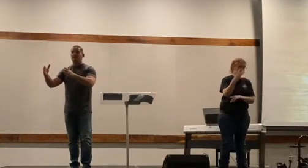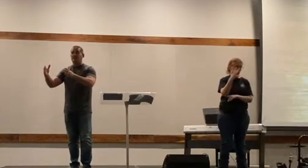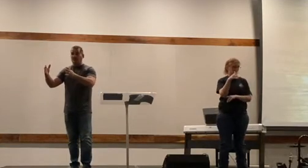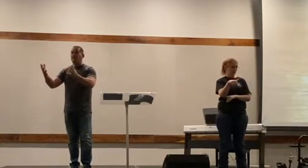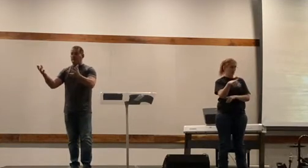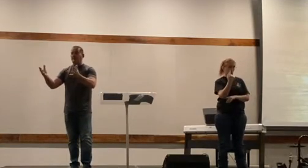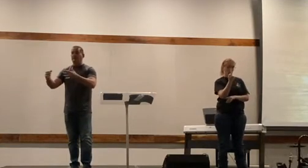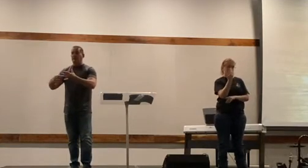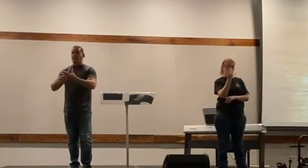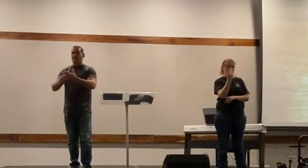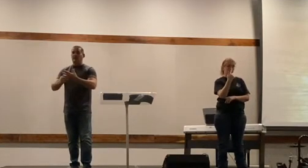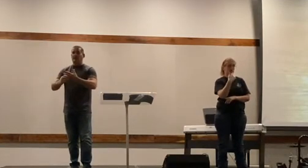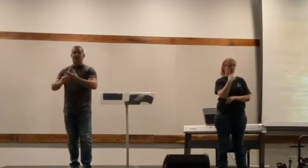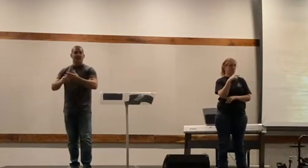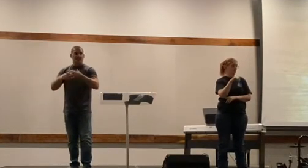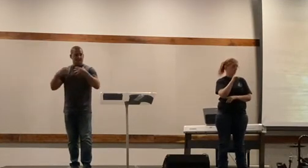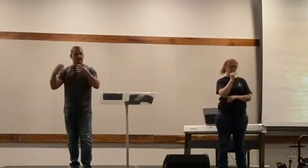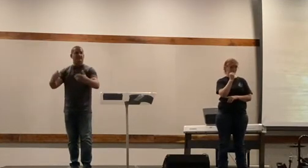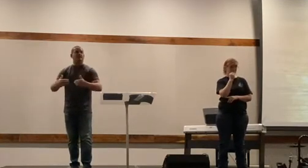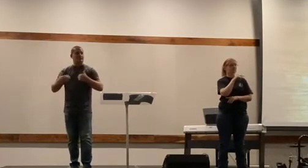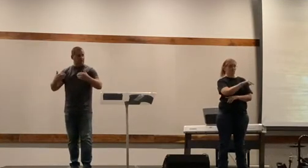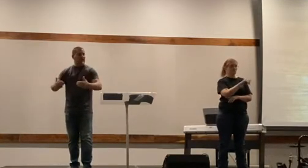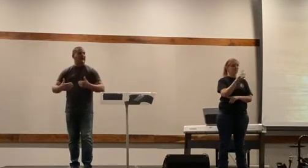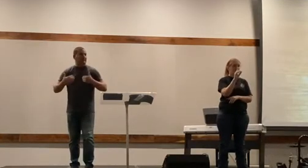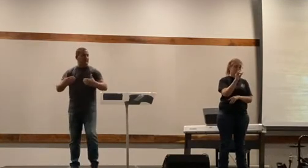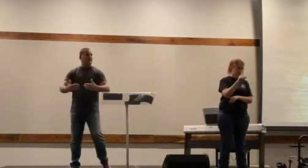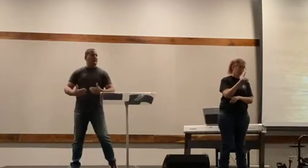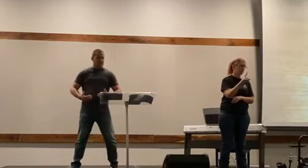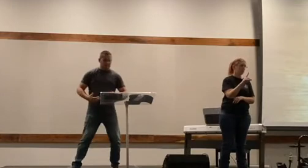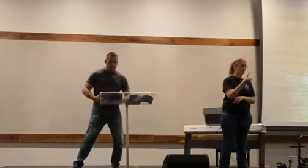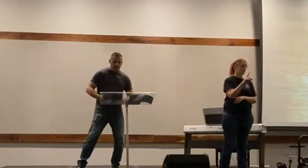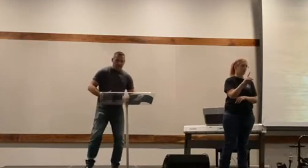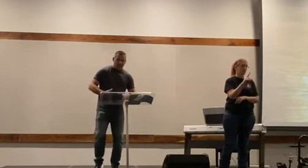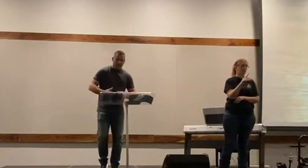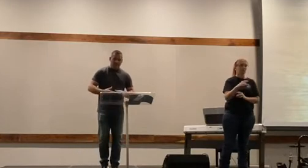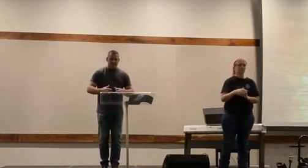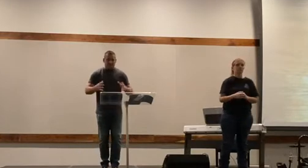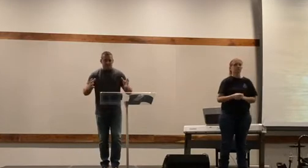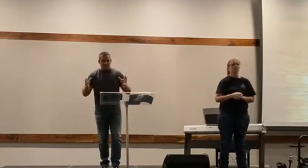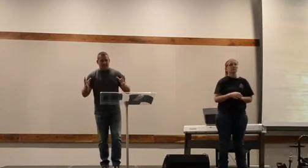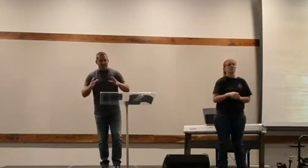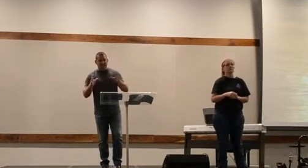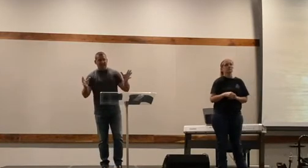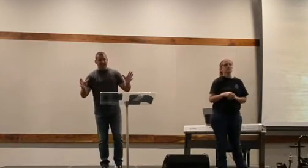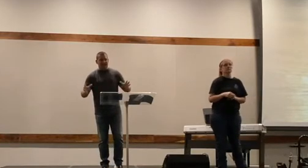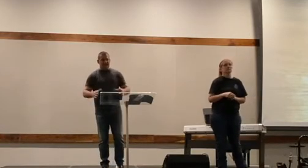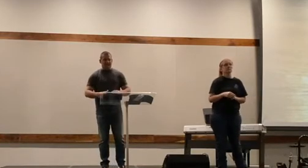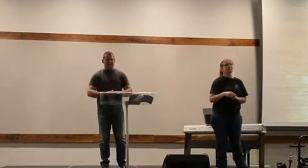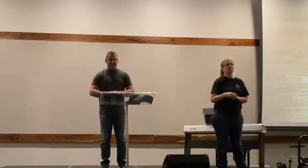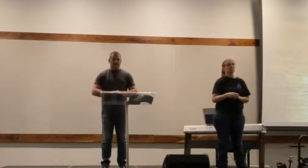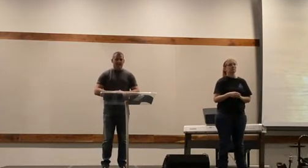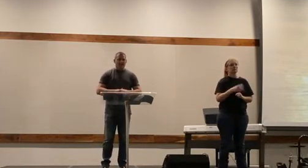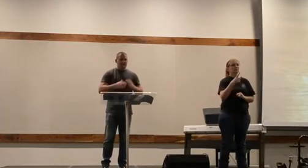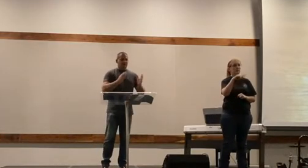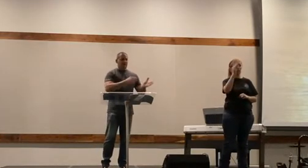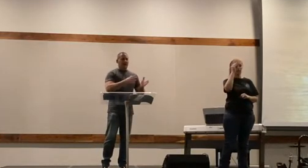guys with me? Shake your head if you're with me, right? You need to know that you're alive. You kick it, right? And they ate from there. So God